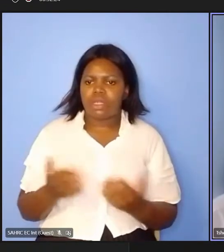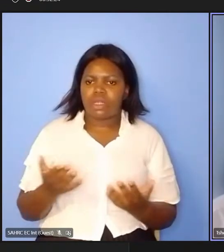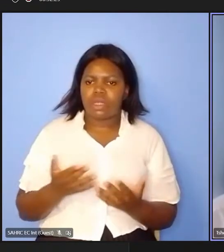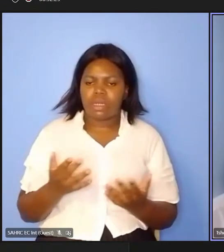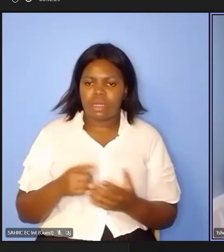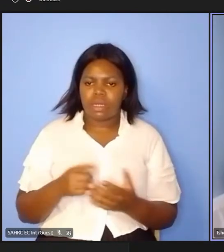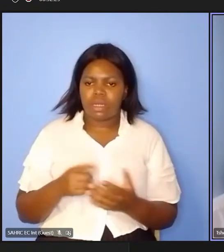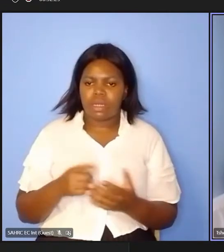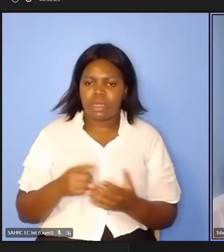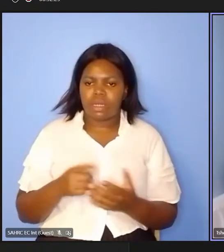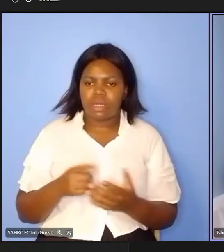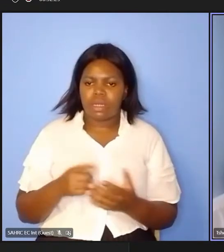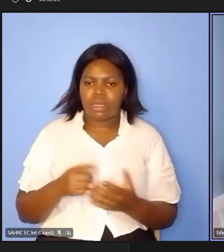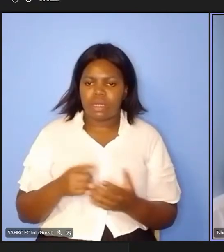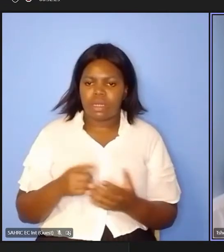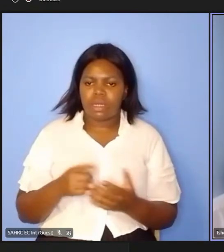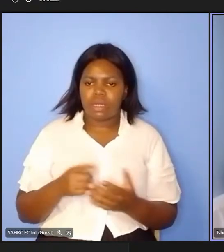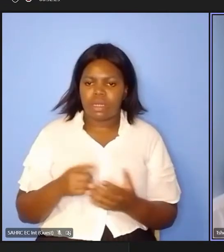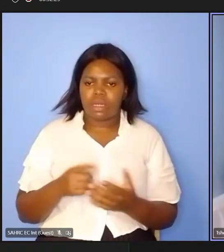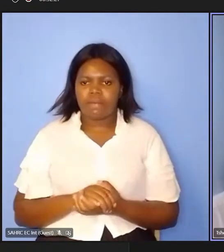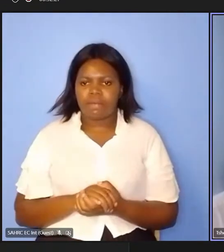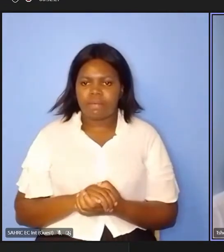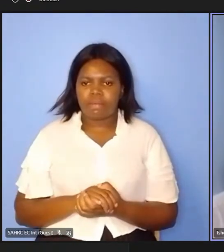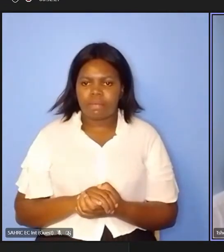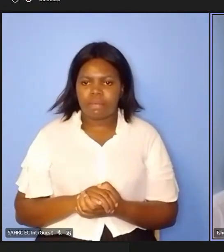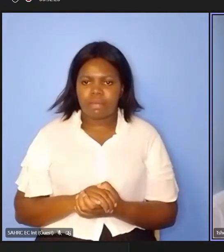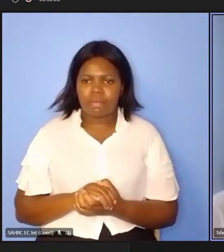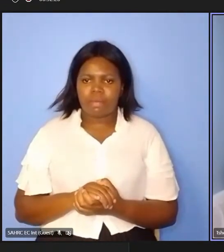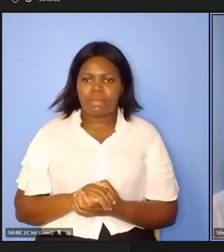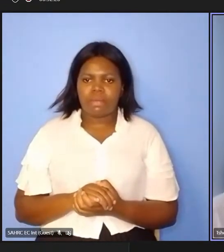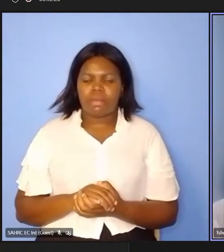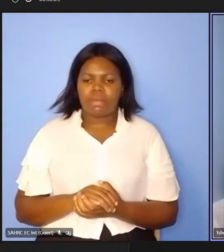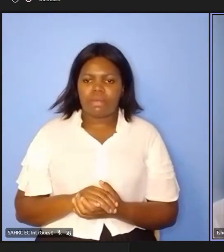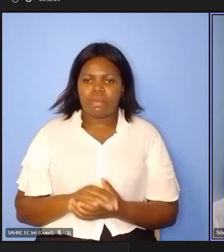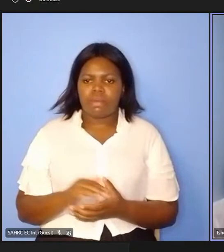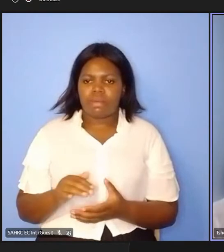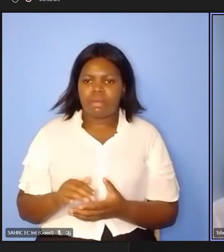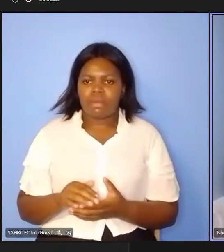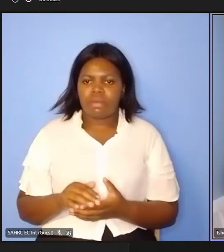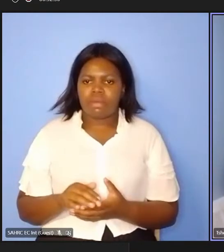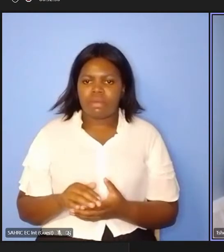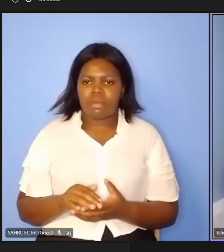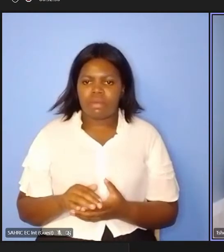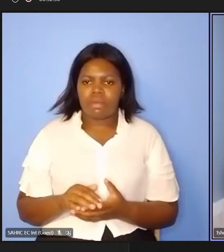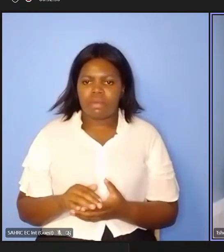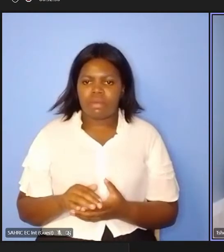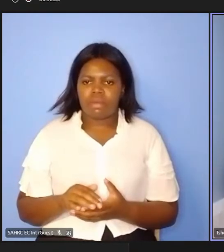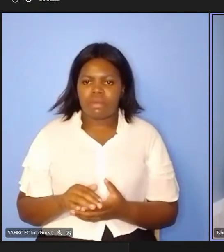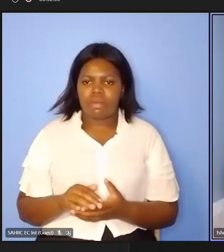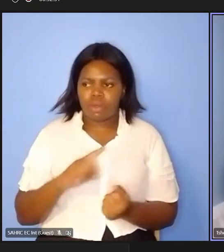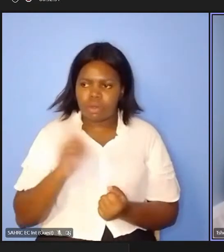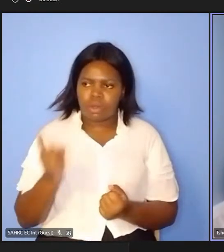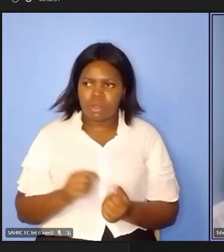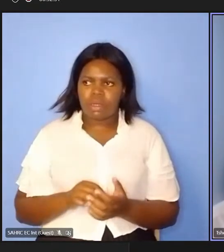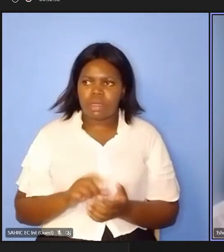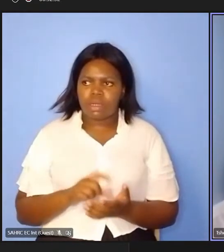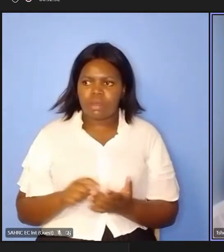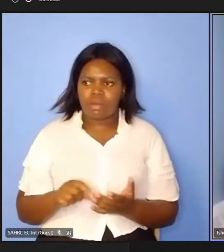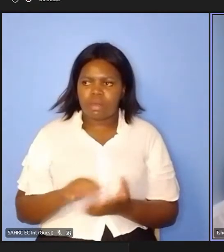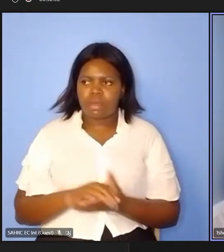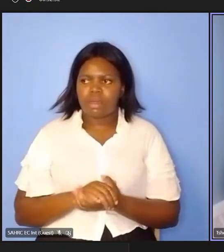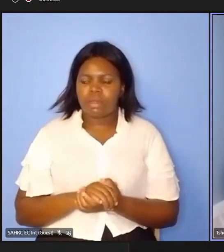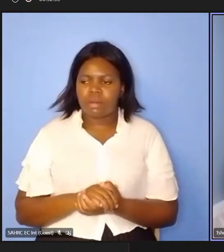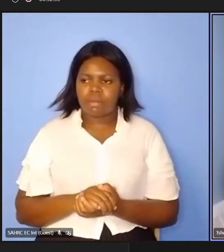gender which I identify with is not a nice to have, it's part and crucial to my right. And so we've called on saying that